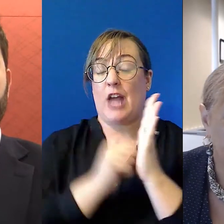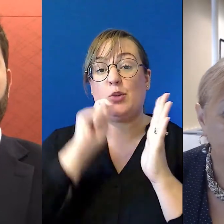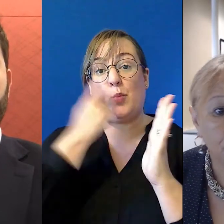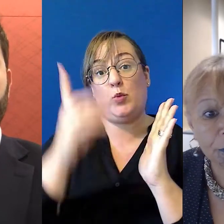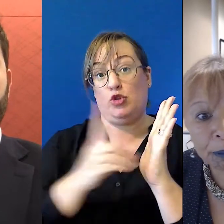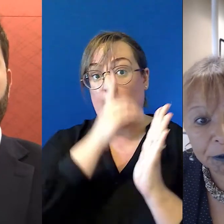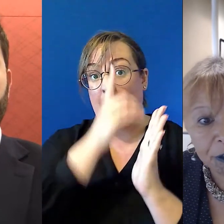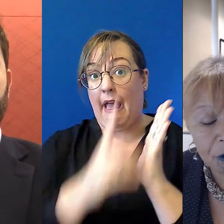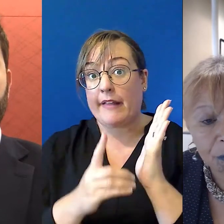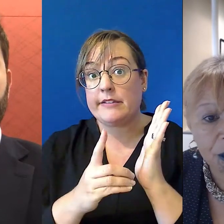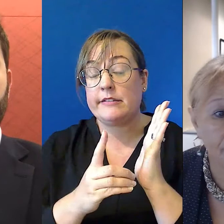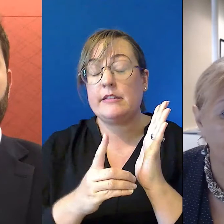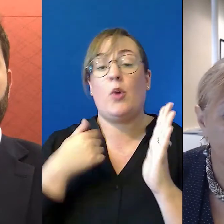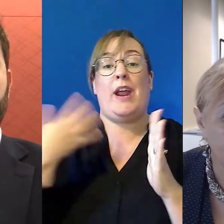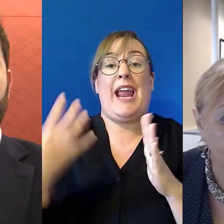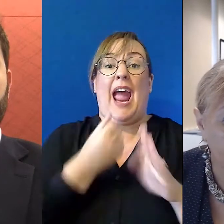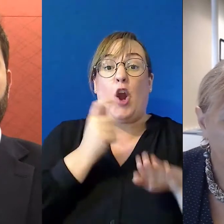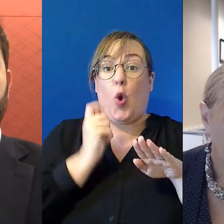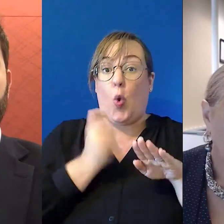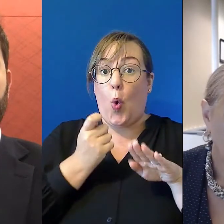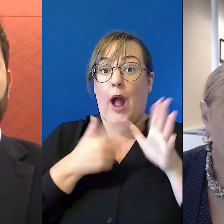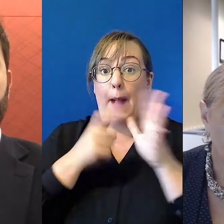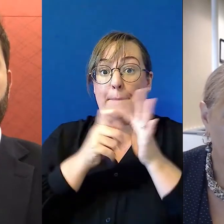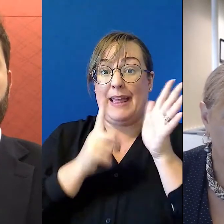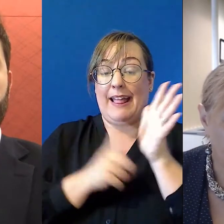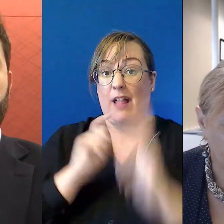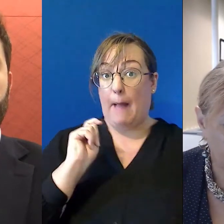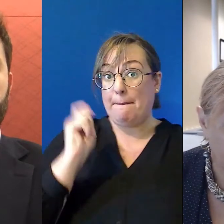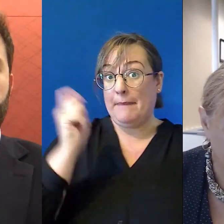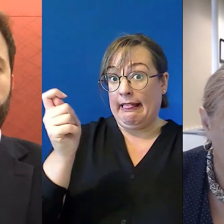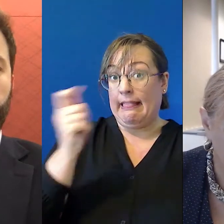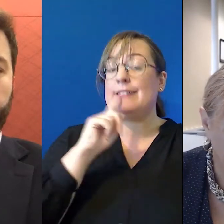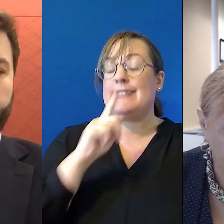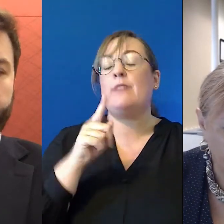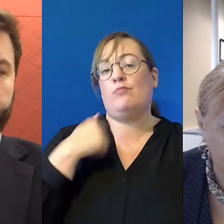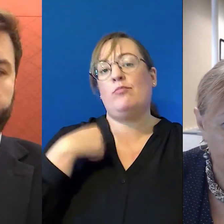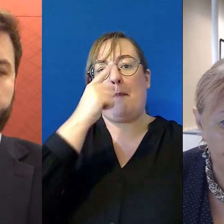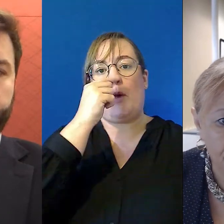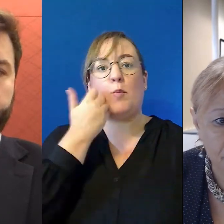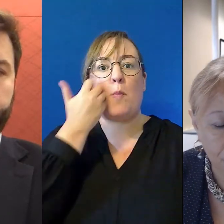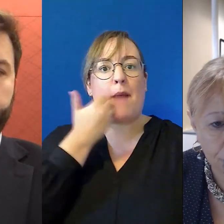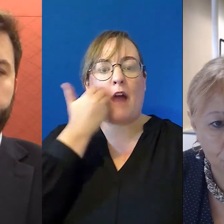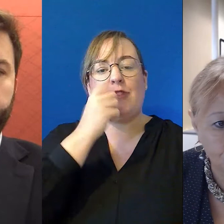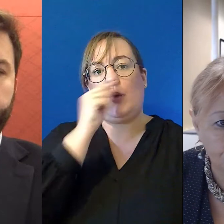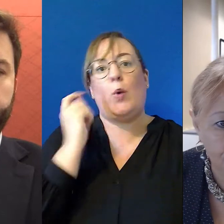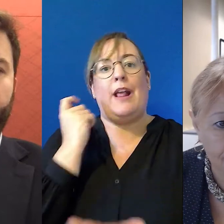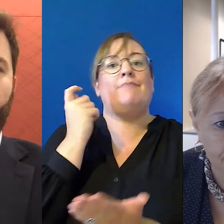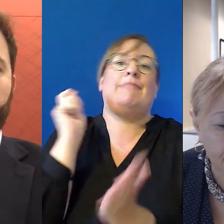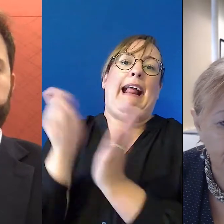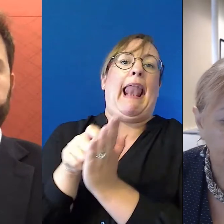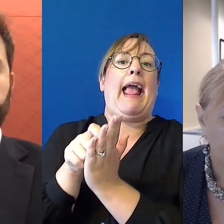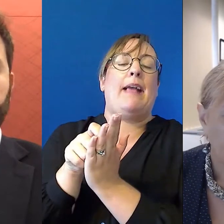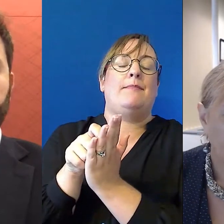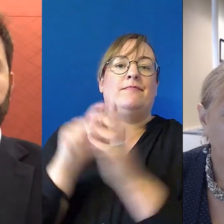There'd been a Court of Appeal decision which said that there was potential for Māori to file claims to the Foreshore and